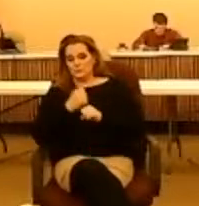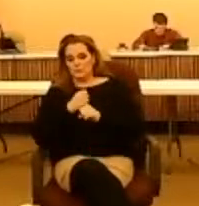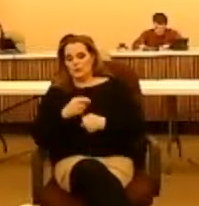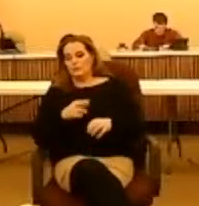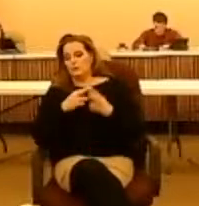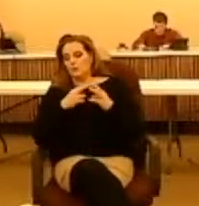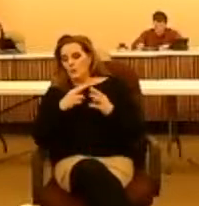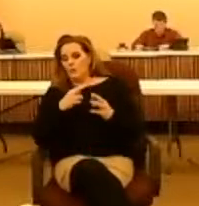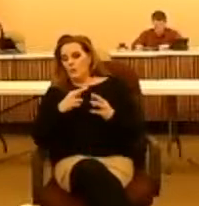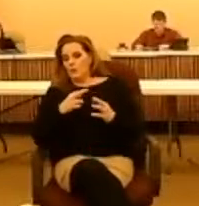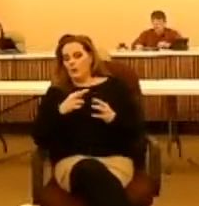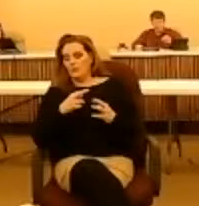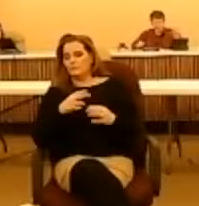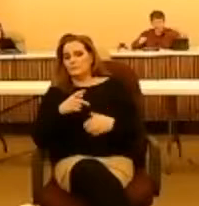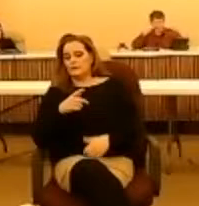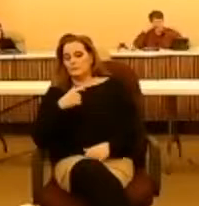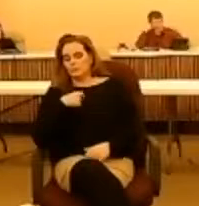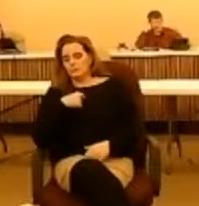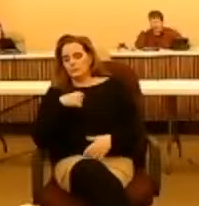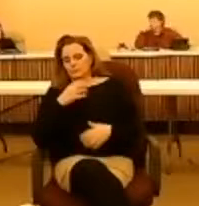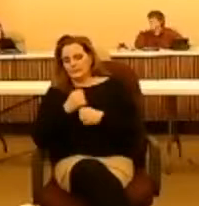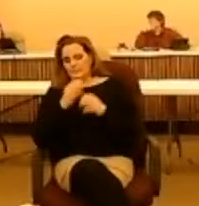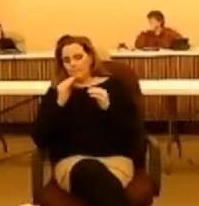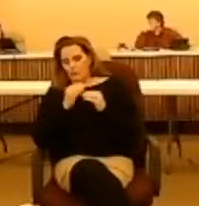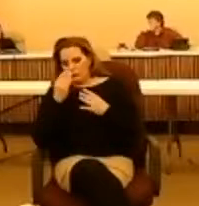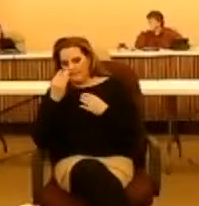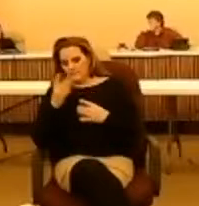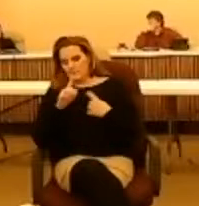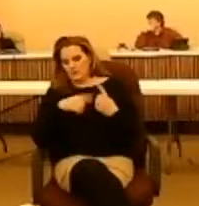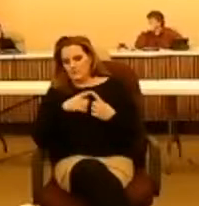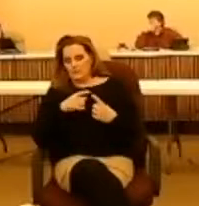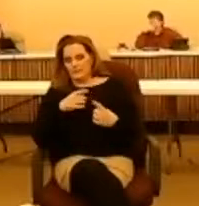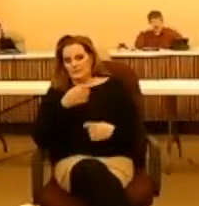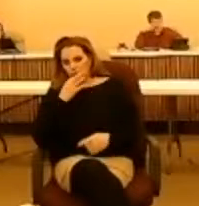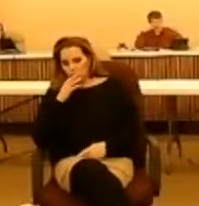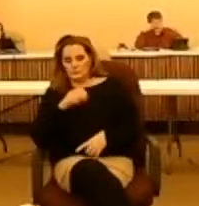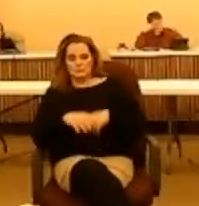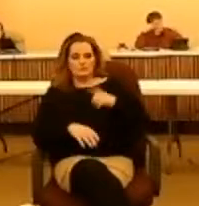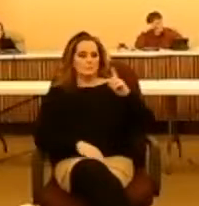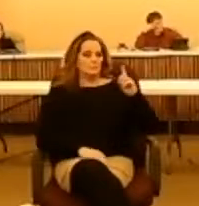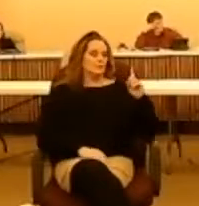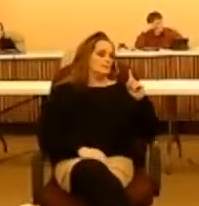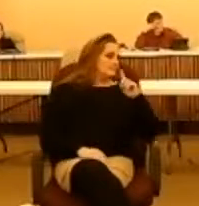we'll be getting some more information about that in the coming weeks. Great.